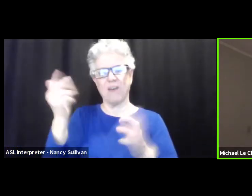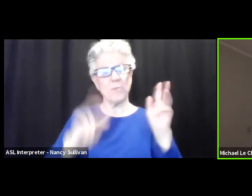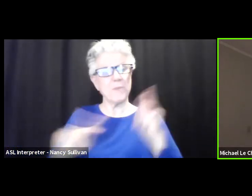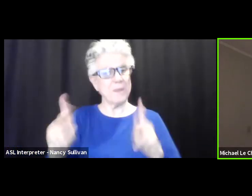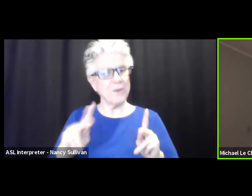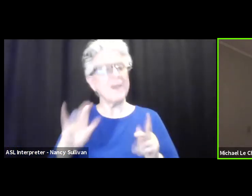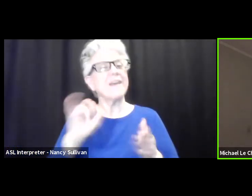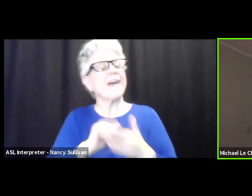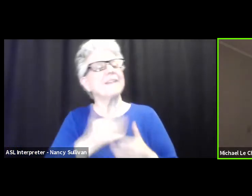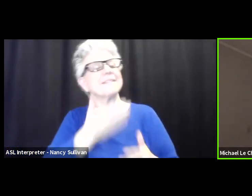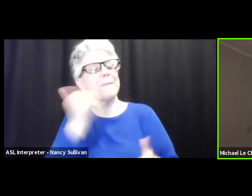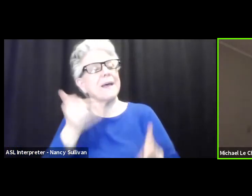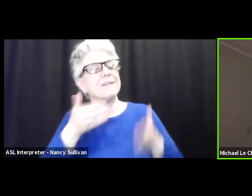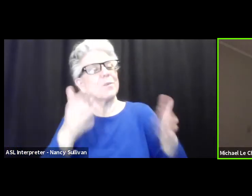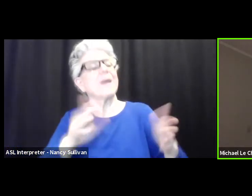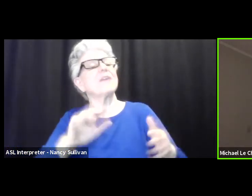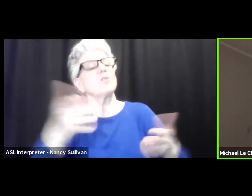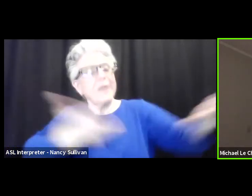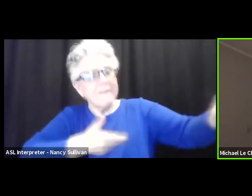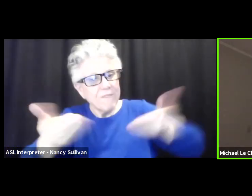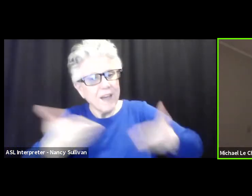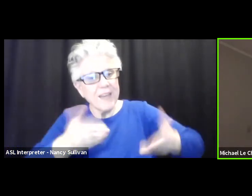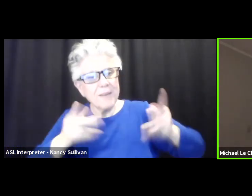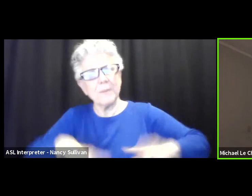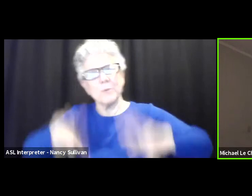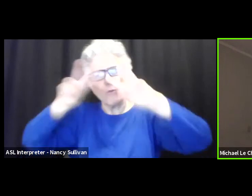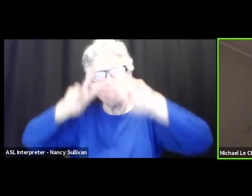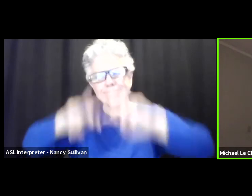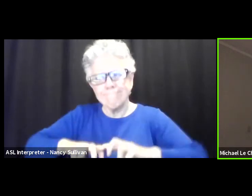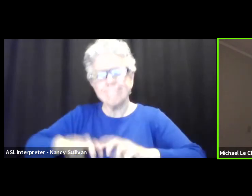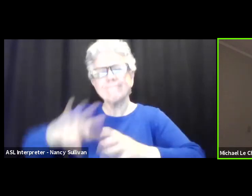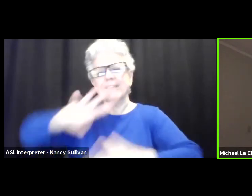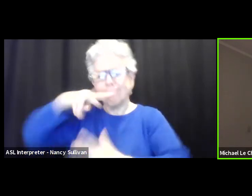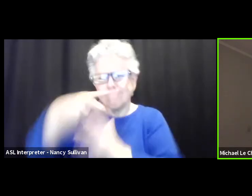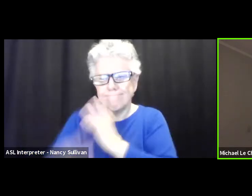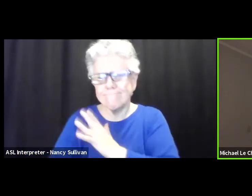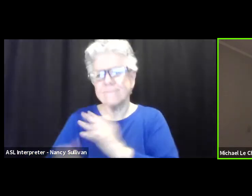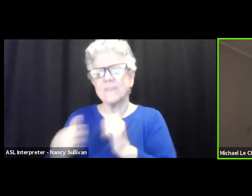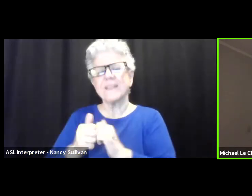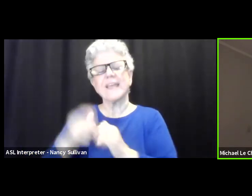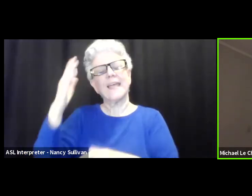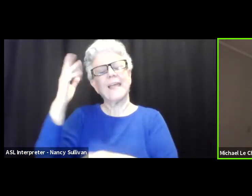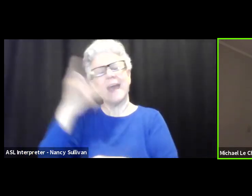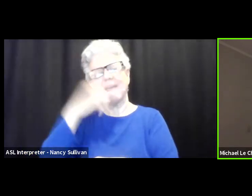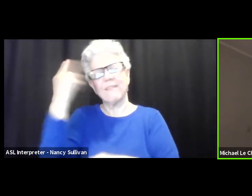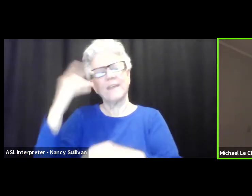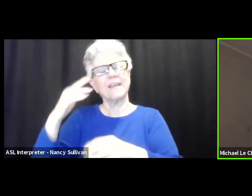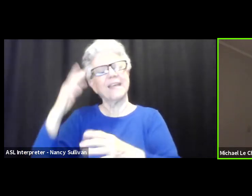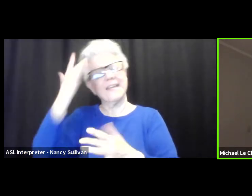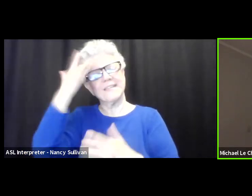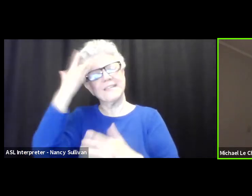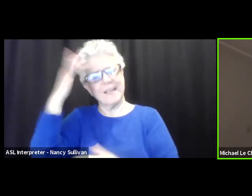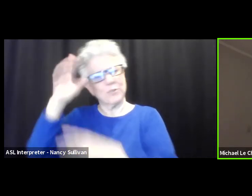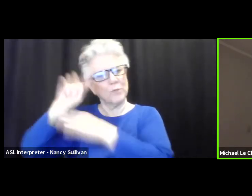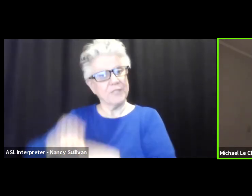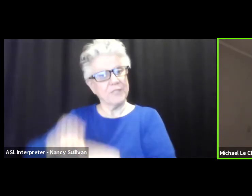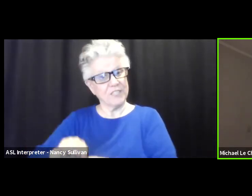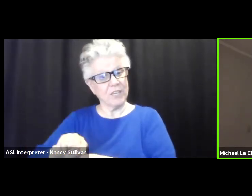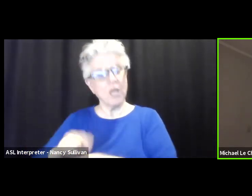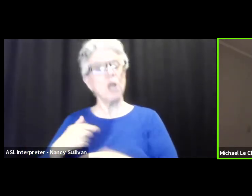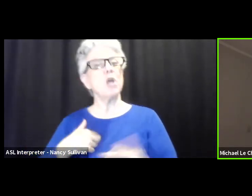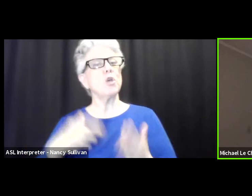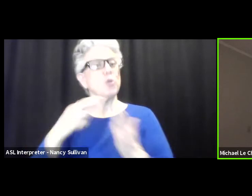to invite others to go deeper into the Catholic intellectual tradition. You can register today for the next installment of